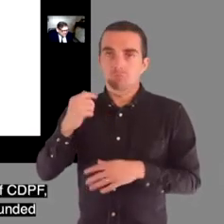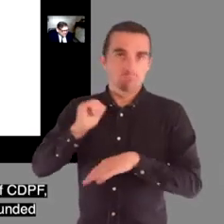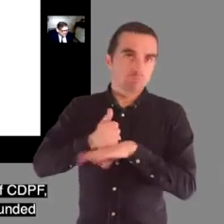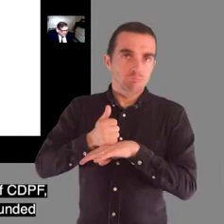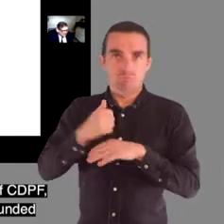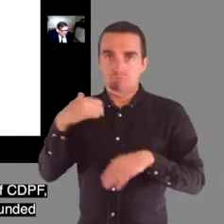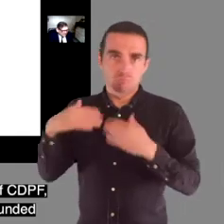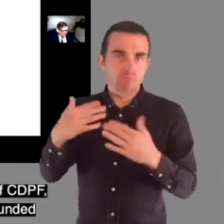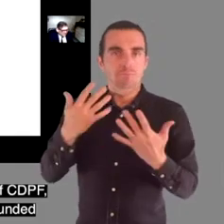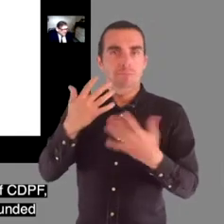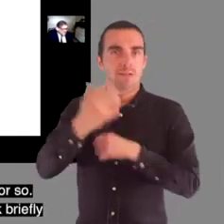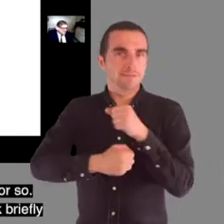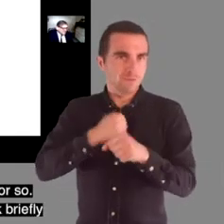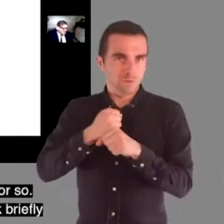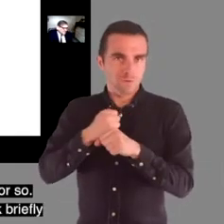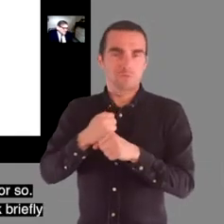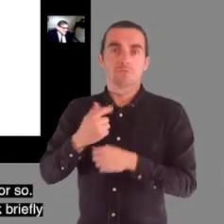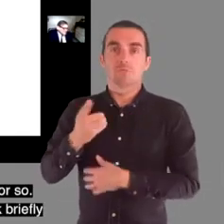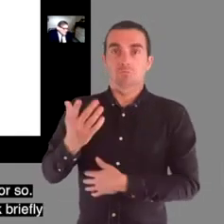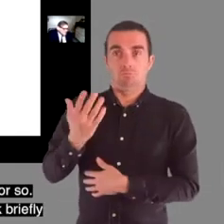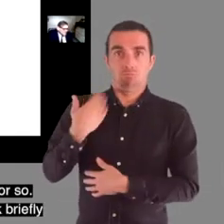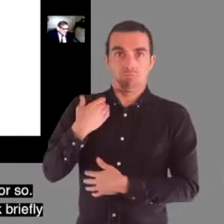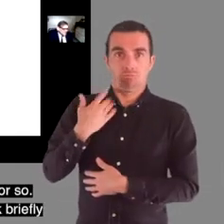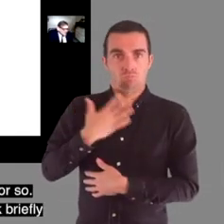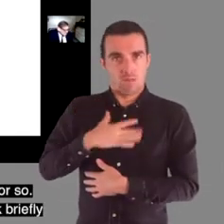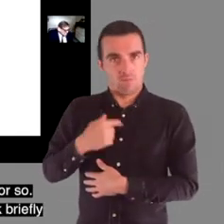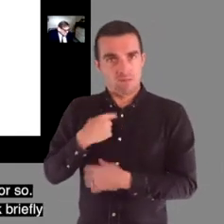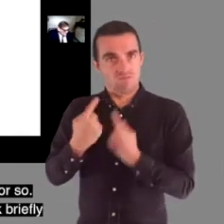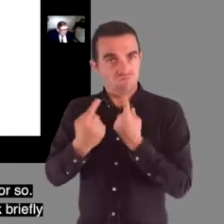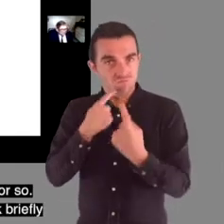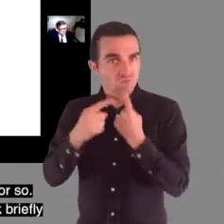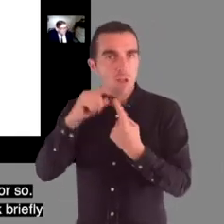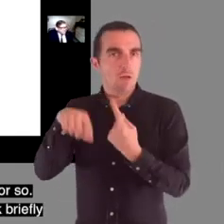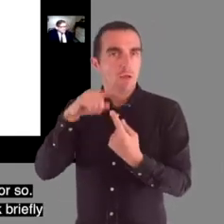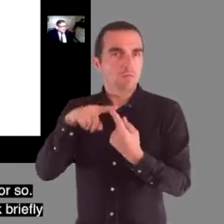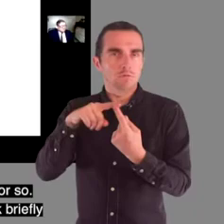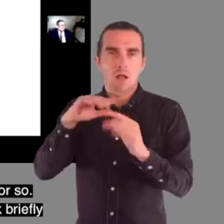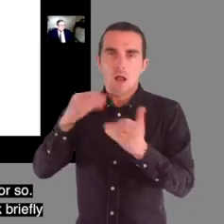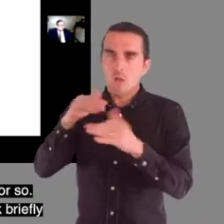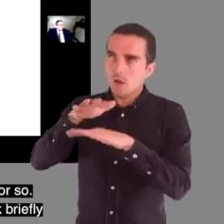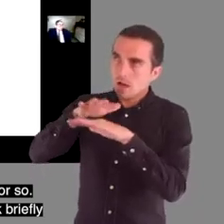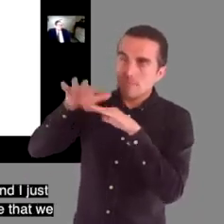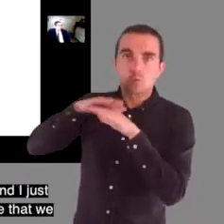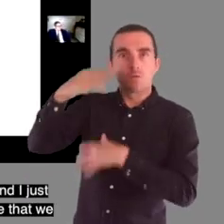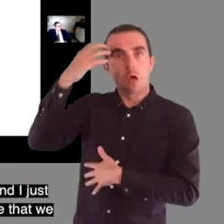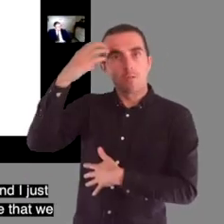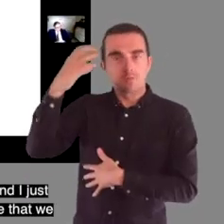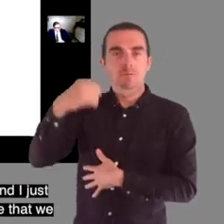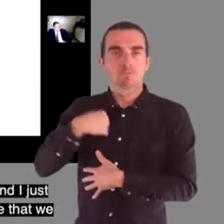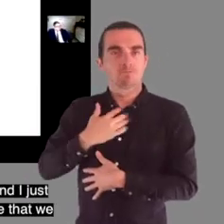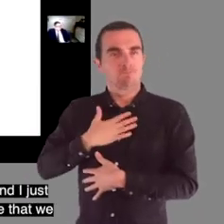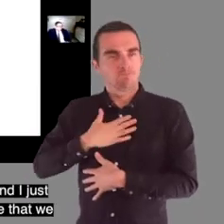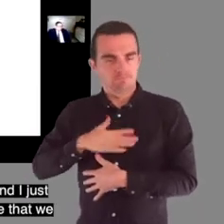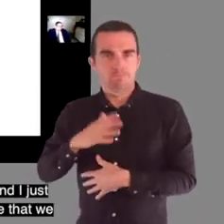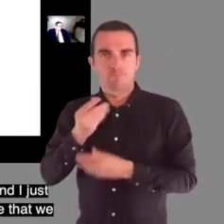have been since it was founded originally some 10 years ago or so. Richard has asked me to speak briefly about